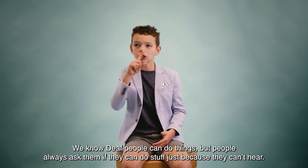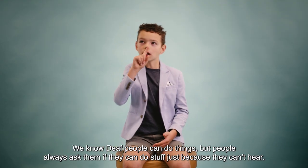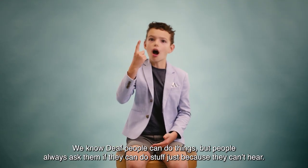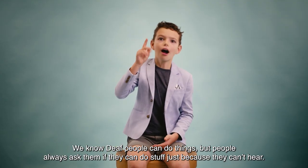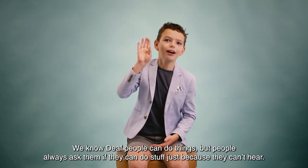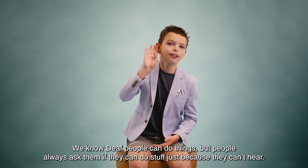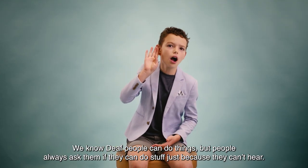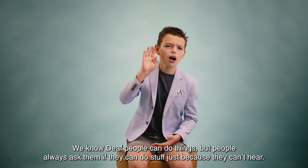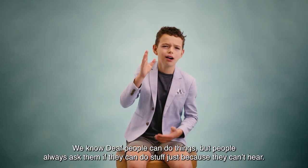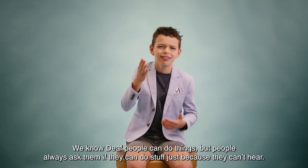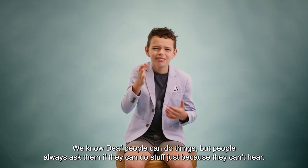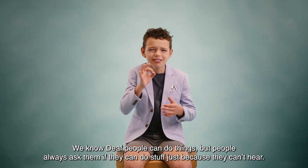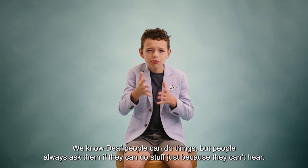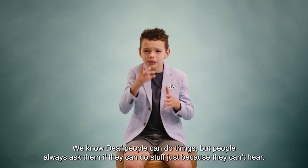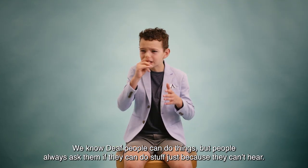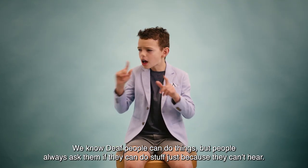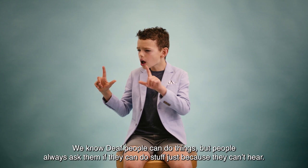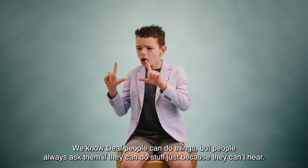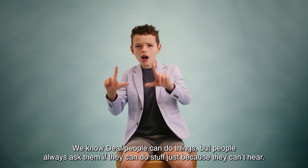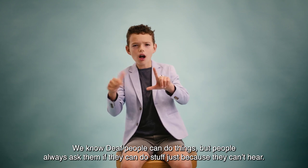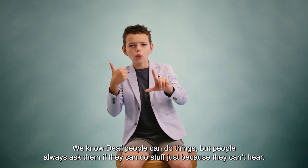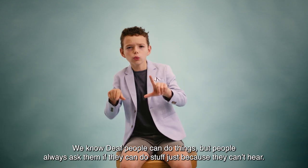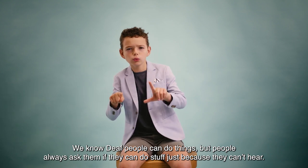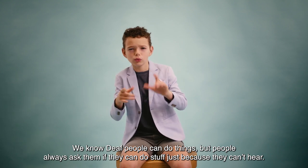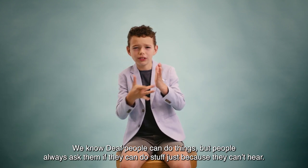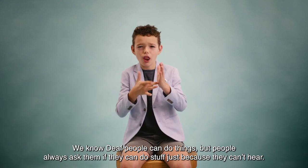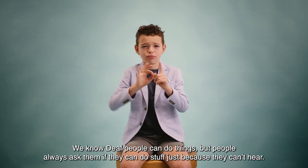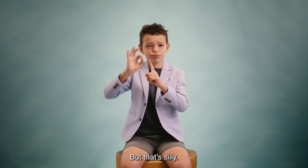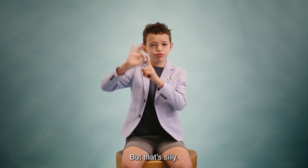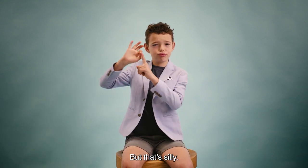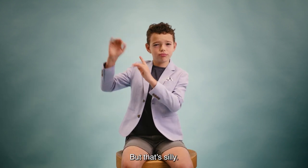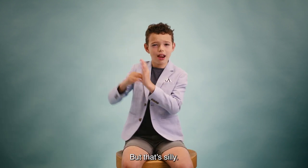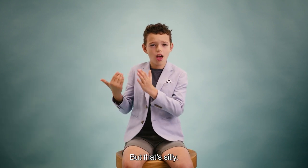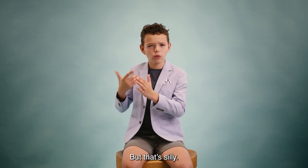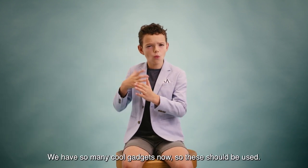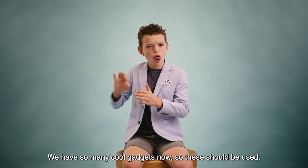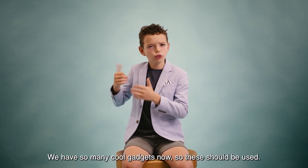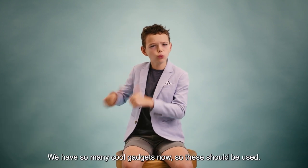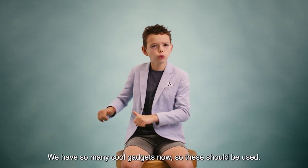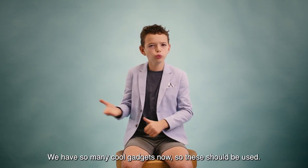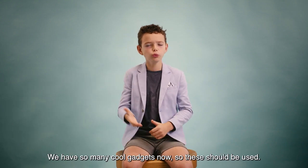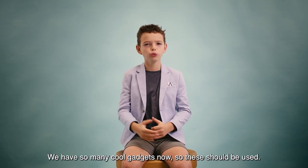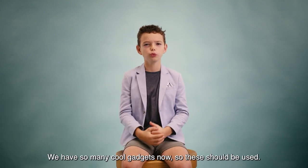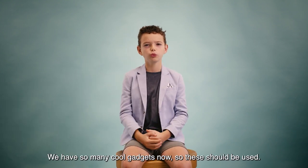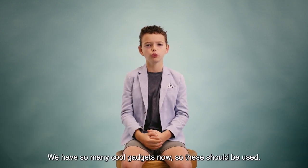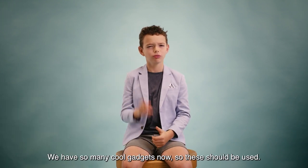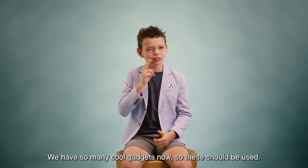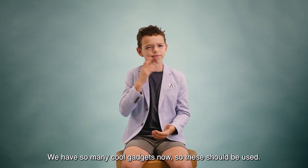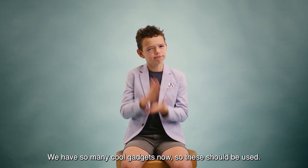things, but people always ask them if they can do stuff just because they can't hear. But that's silly. We have so many cool gadgets now,